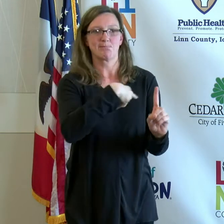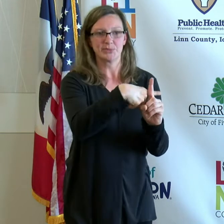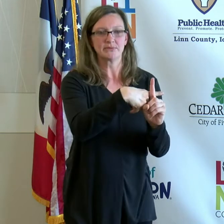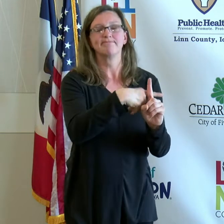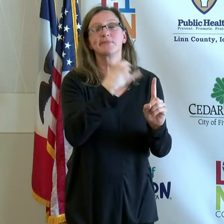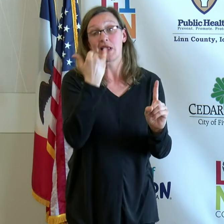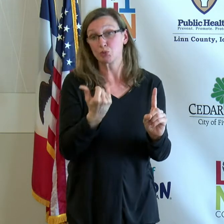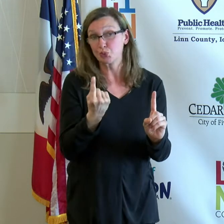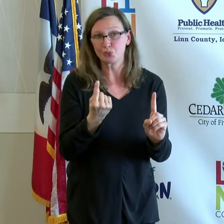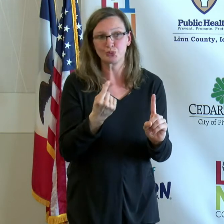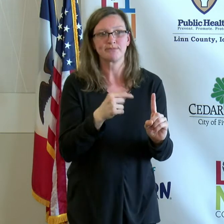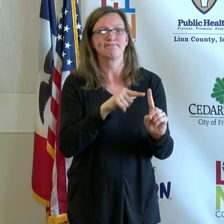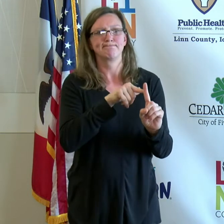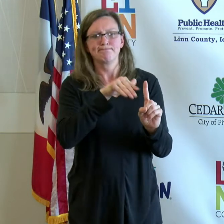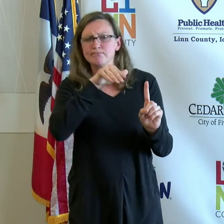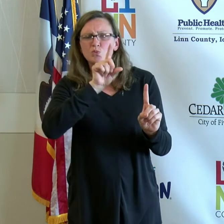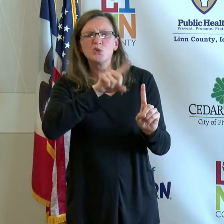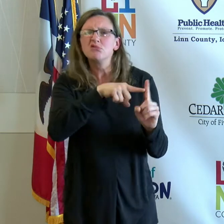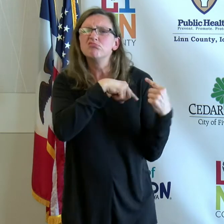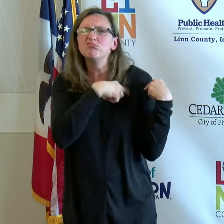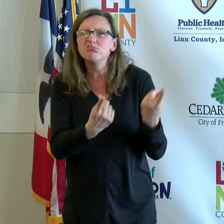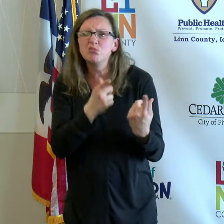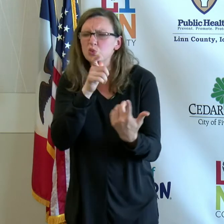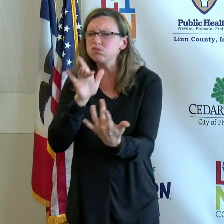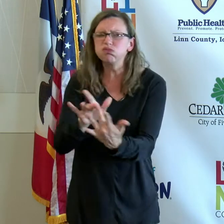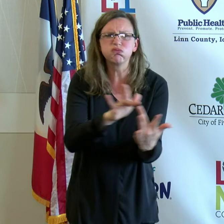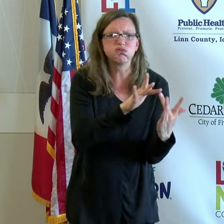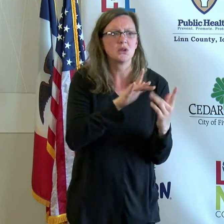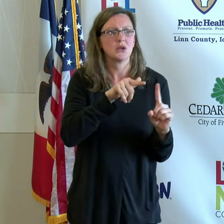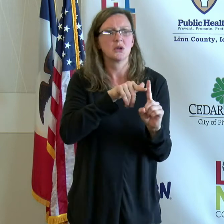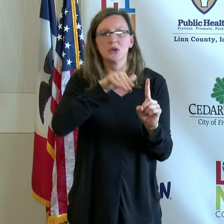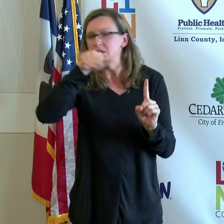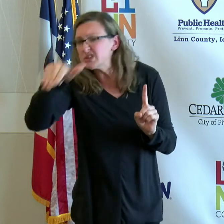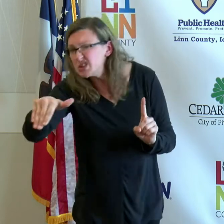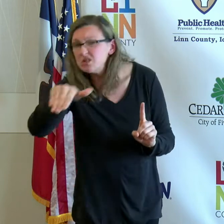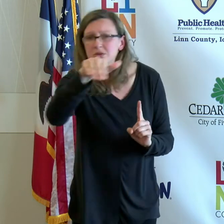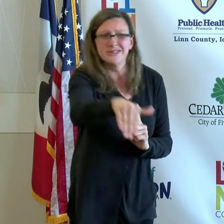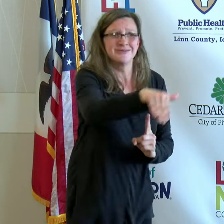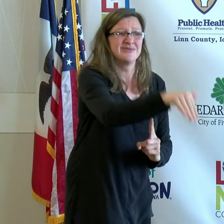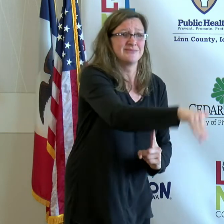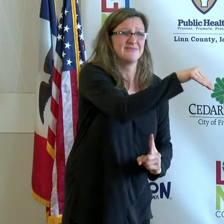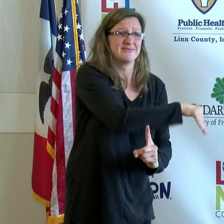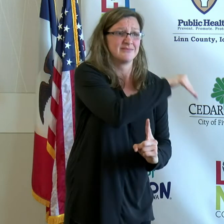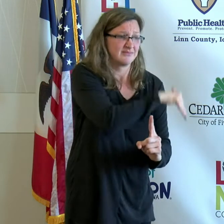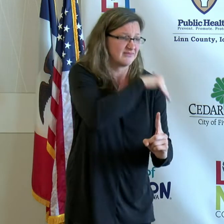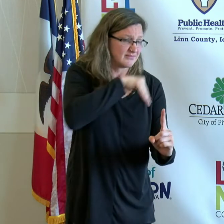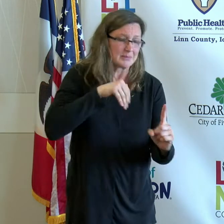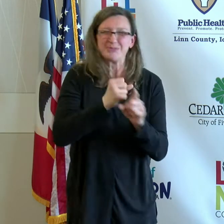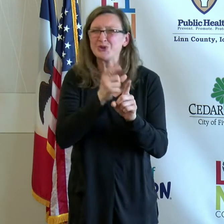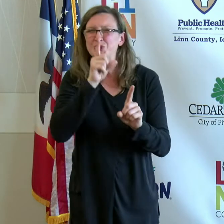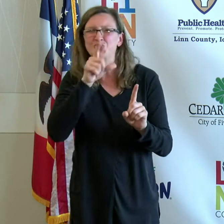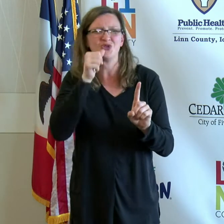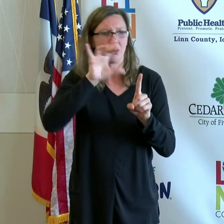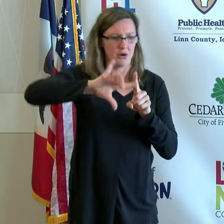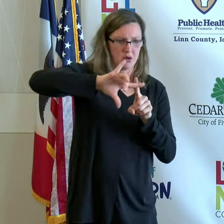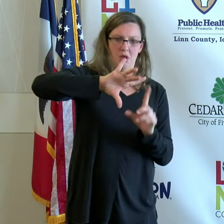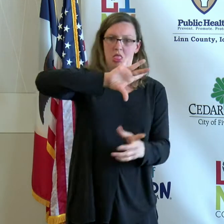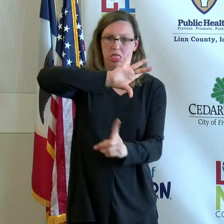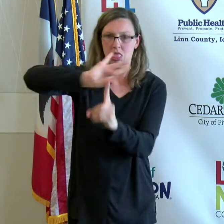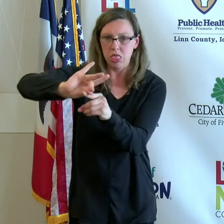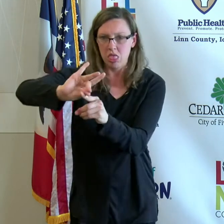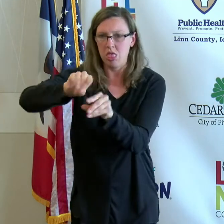with or in close proximity of the employee to further monitor and assess whether any spread has